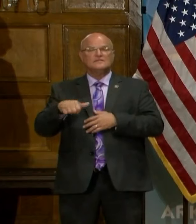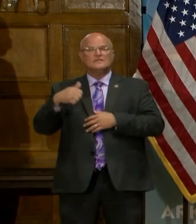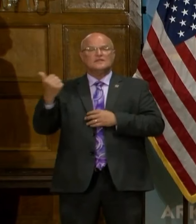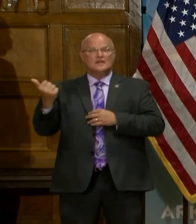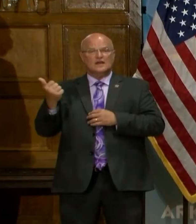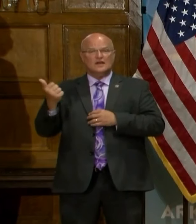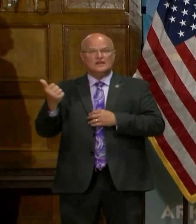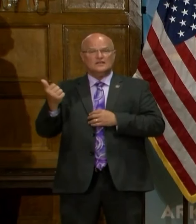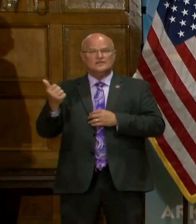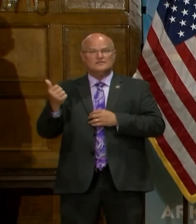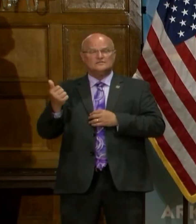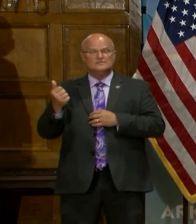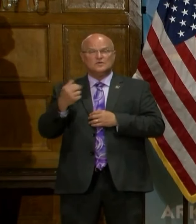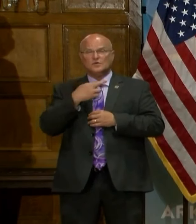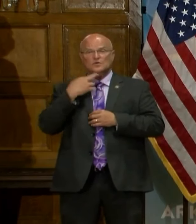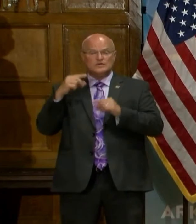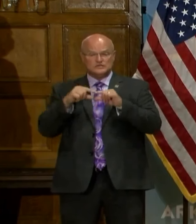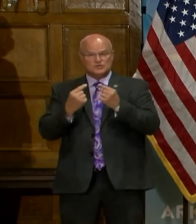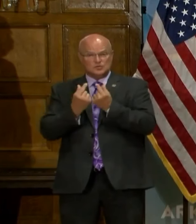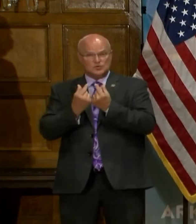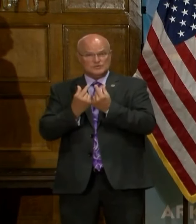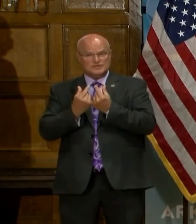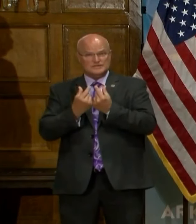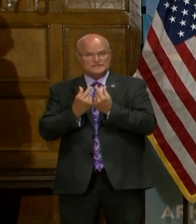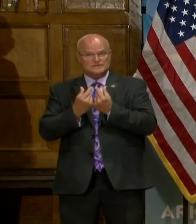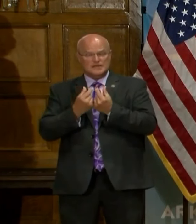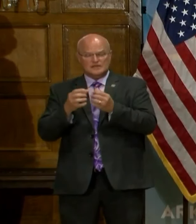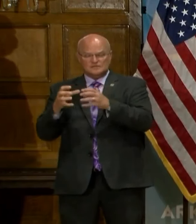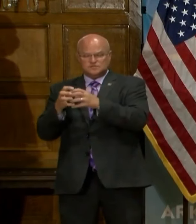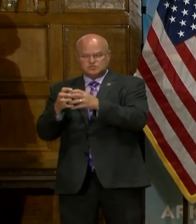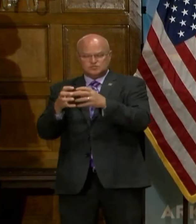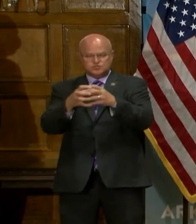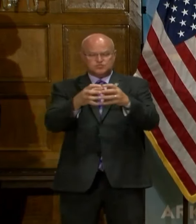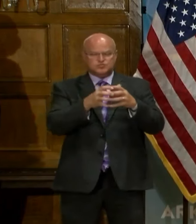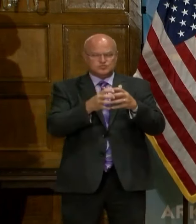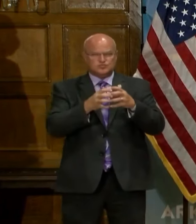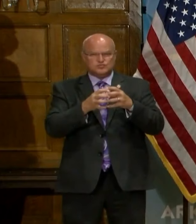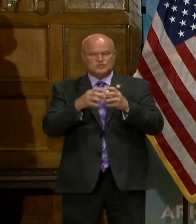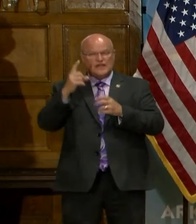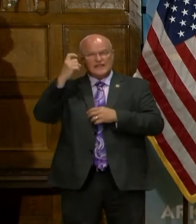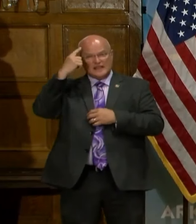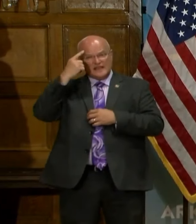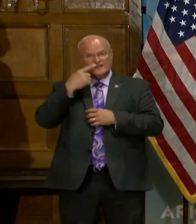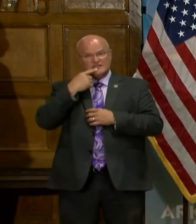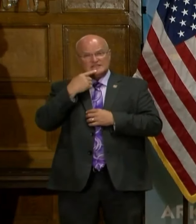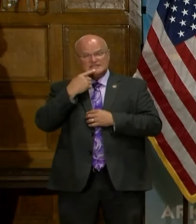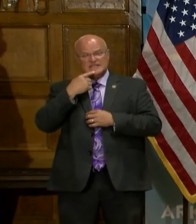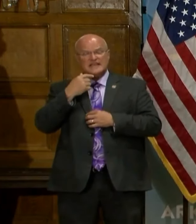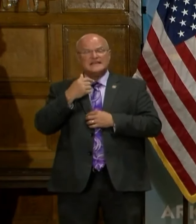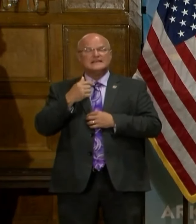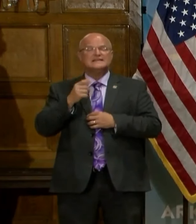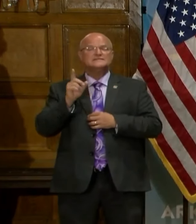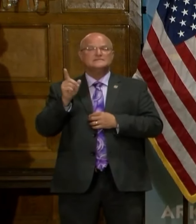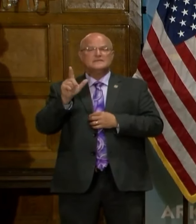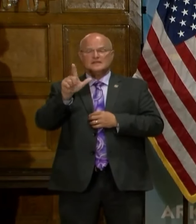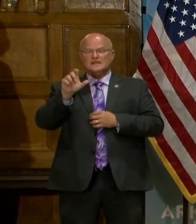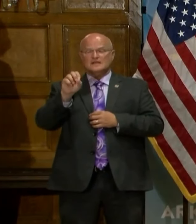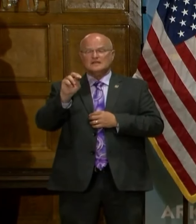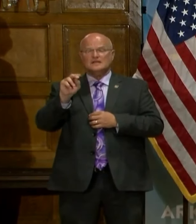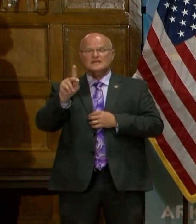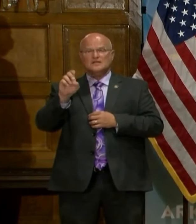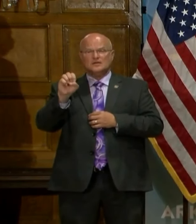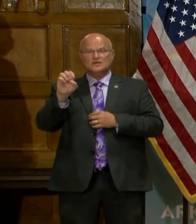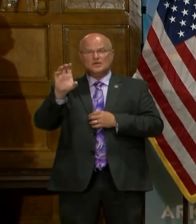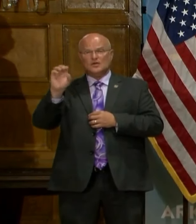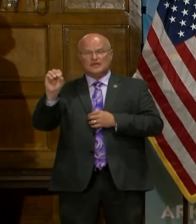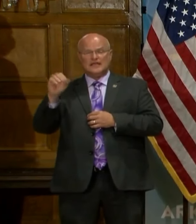other risk groups, clusters, as the Governor mentioned briefly, in Lonoke